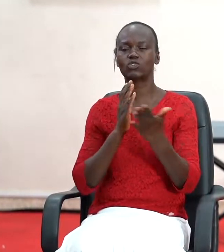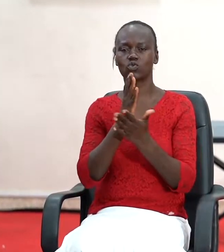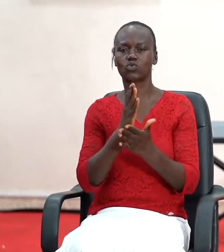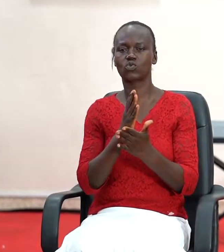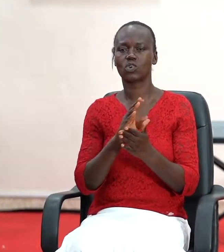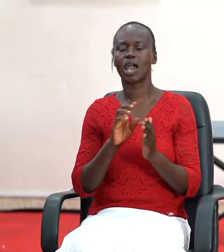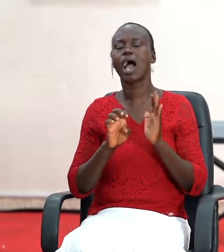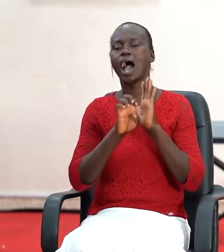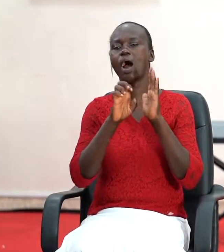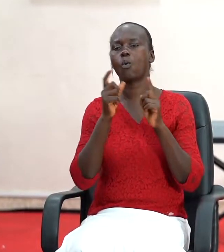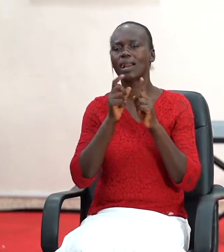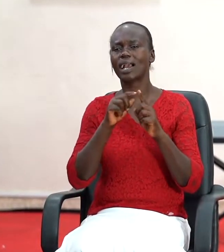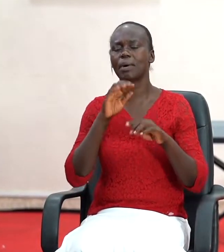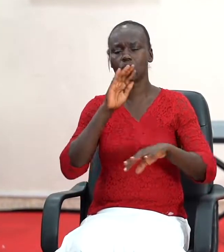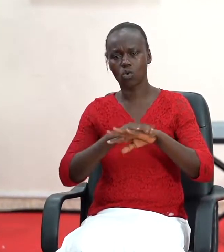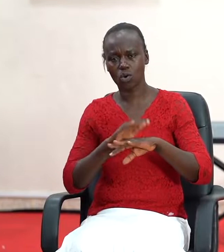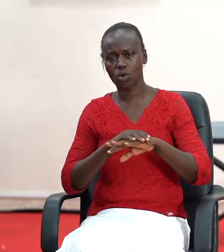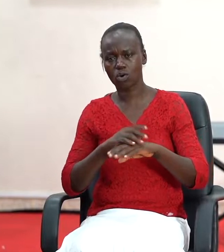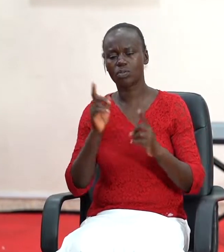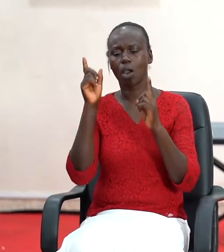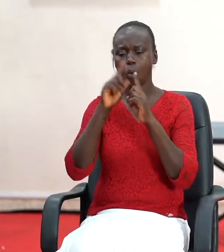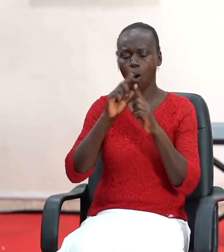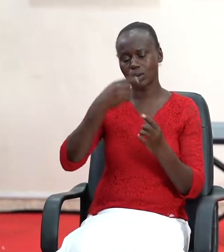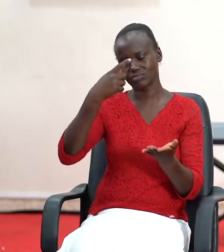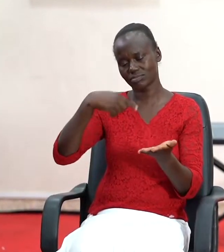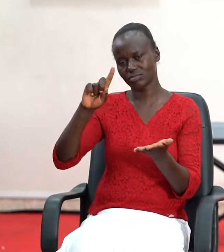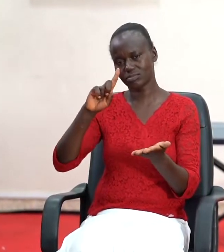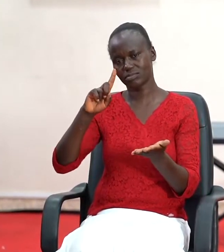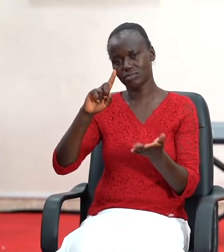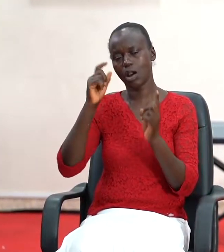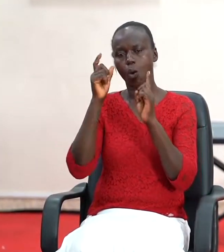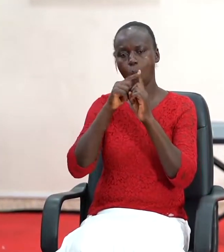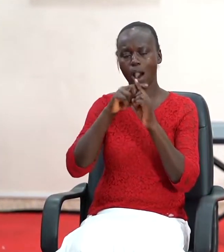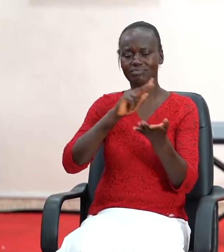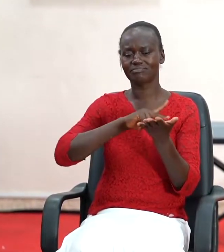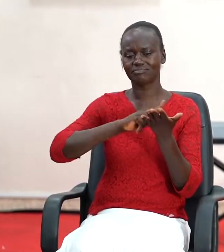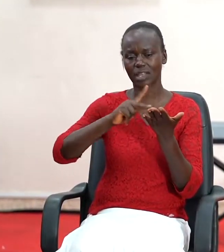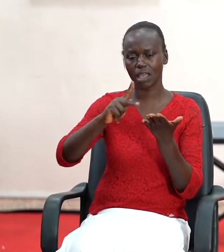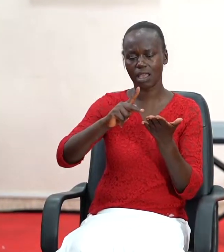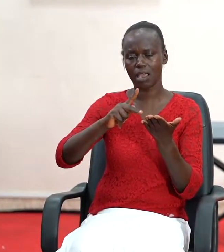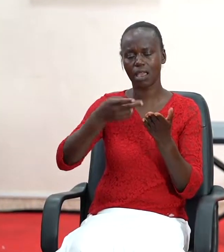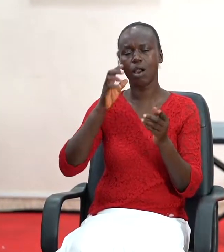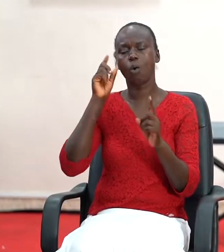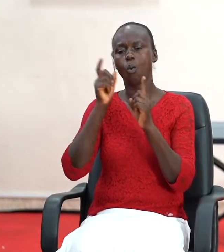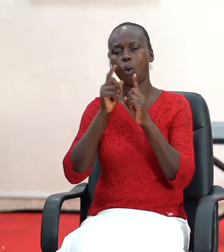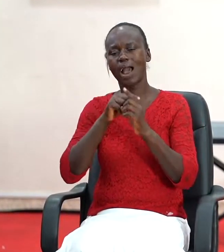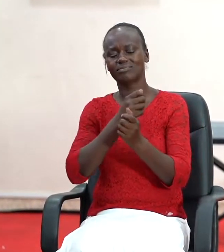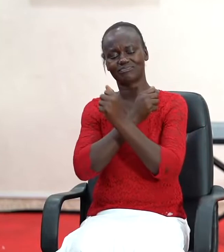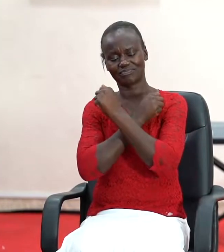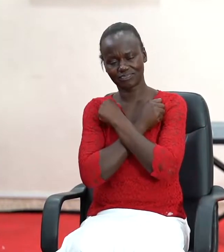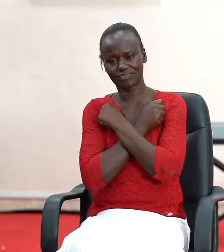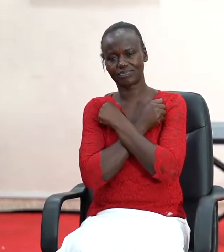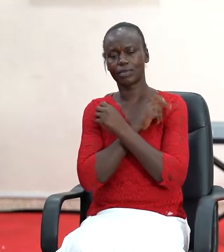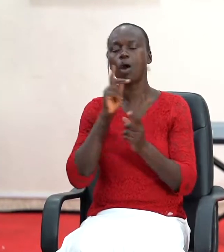kama noble. Kuna word kama right. Kuna word kama pure. Kuna word kama lovely. Kuna